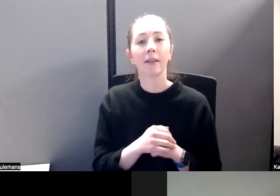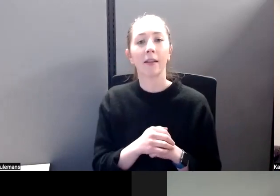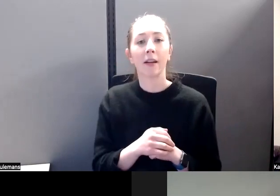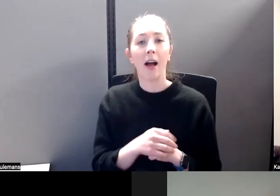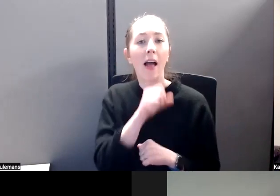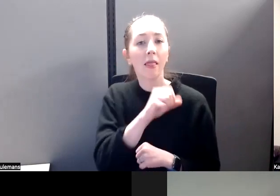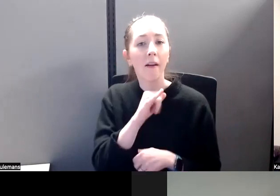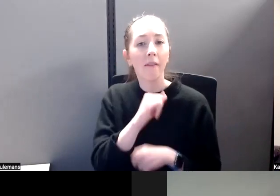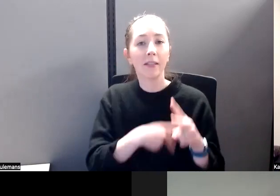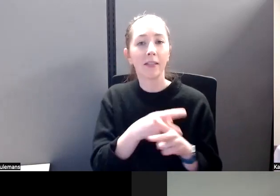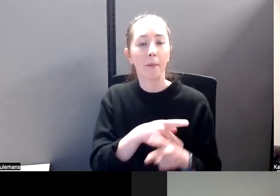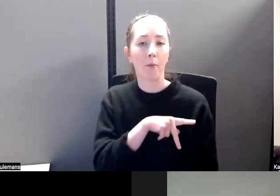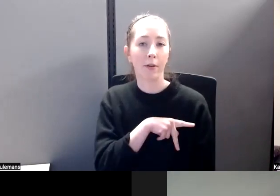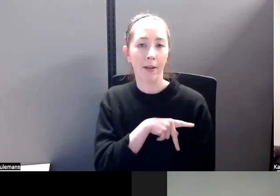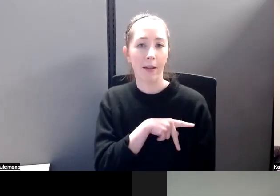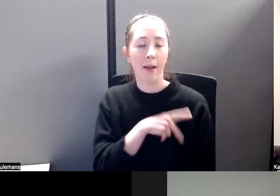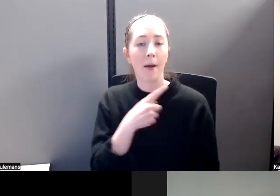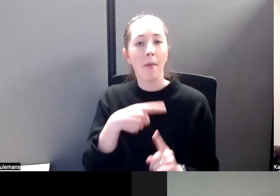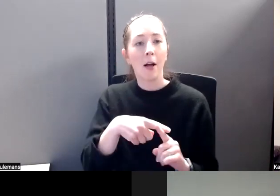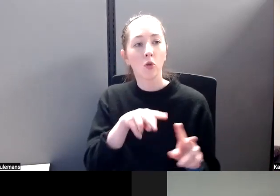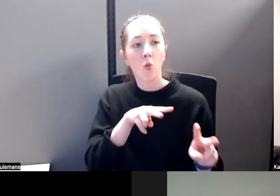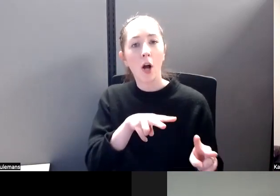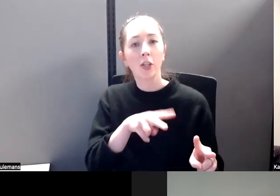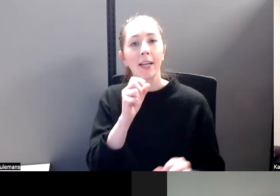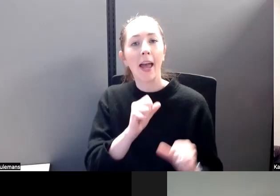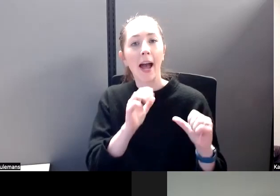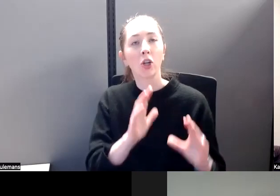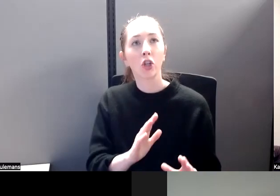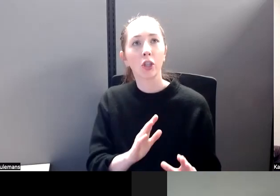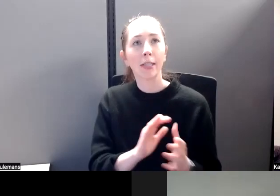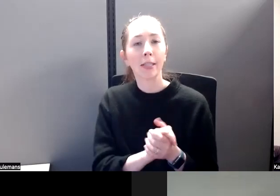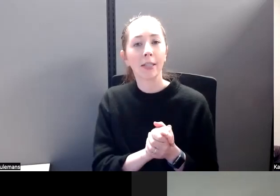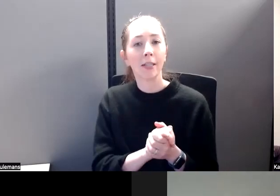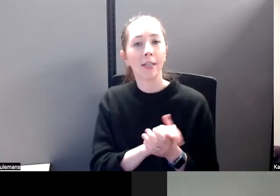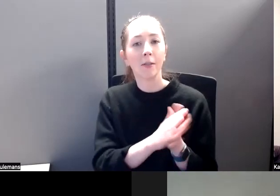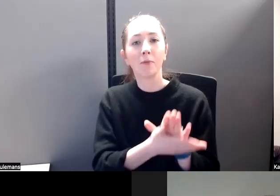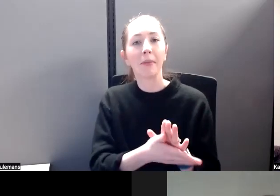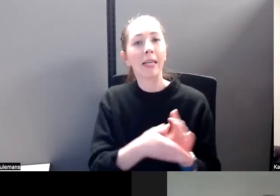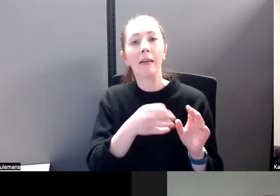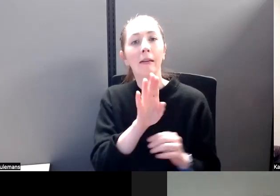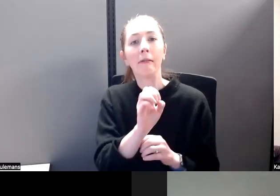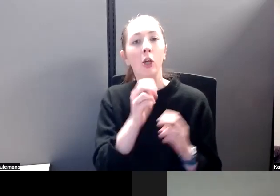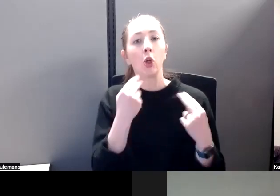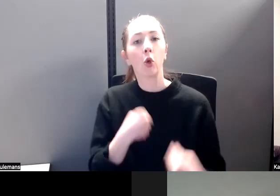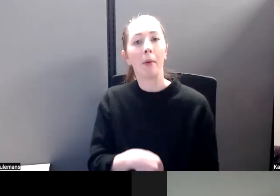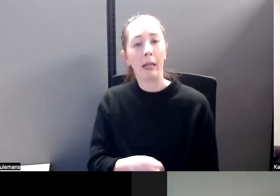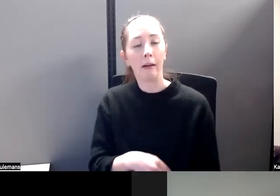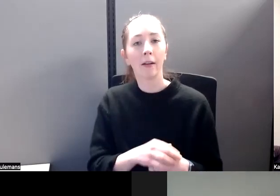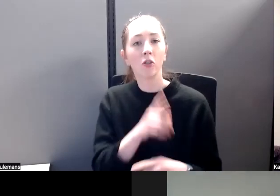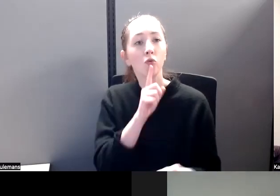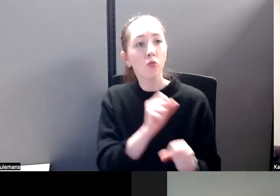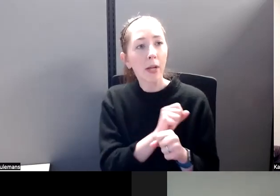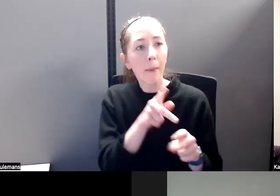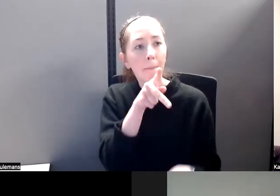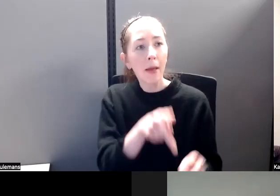that, you know, and I'm all about watching actors just be humans, you know, watching them just be real